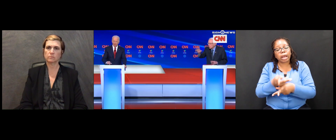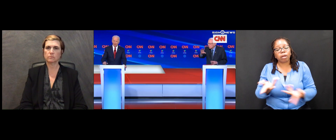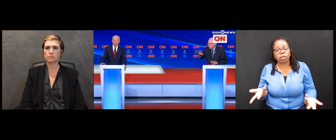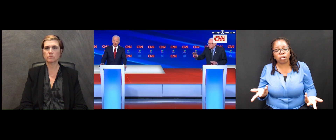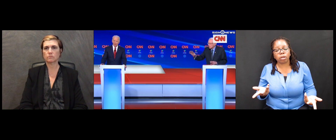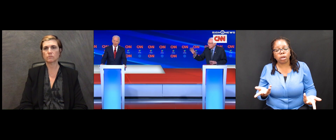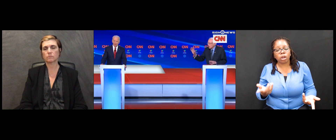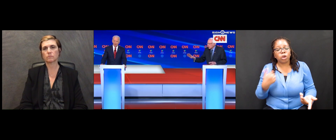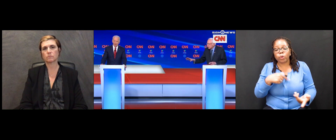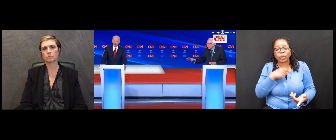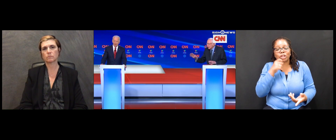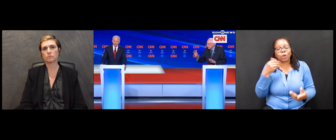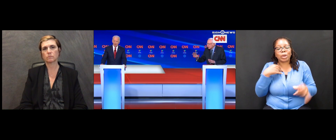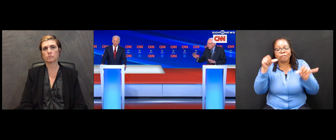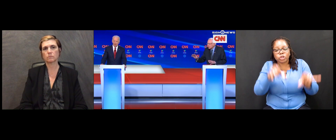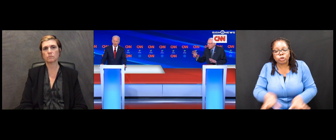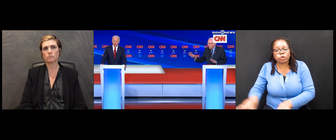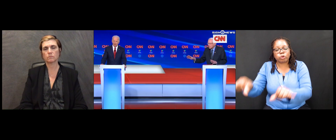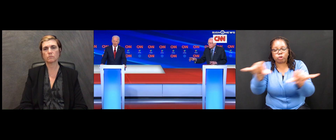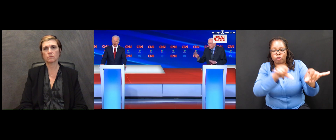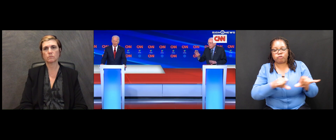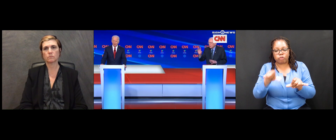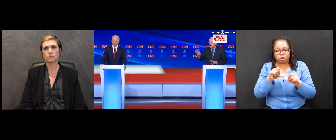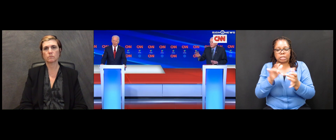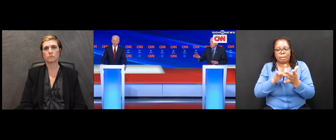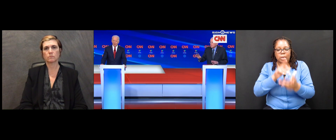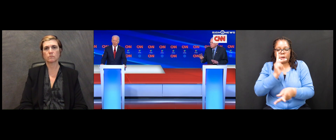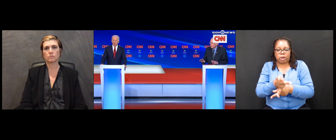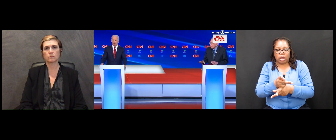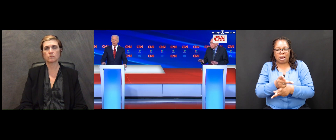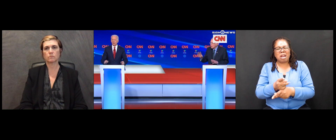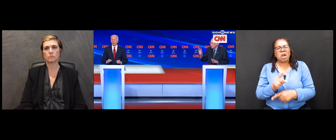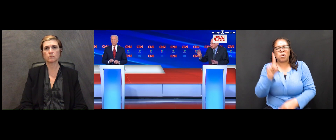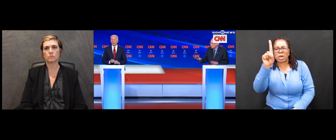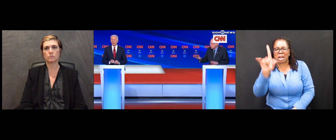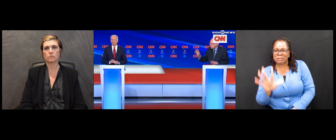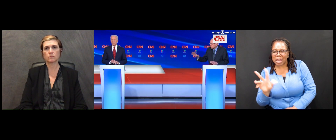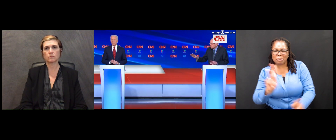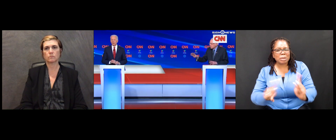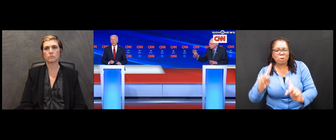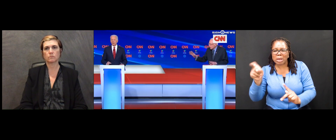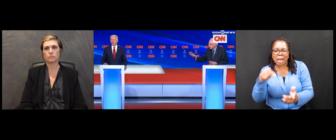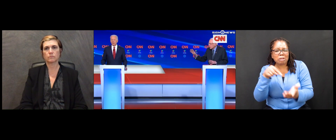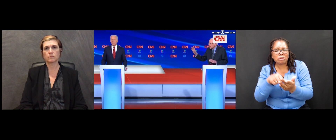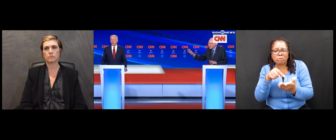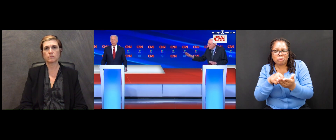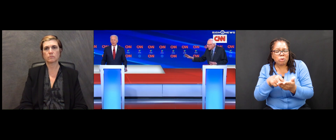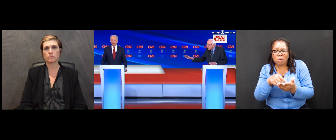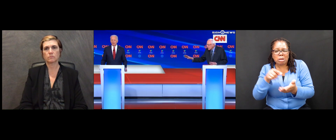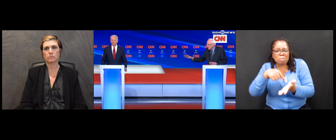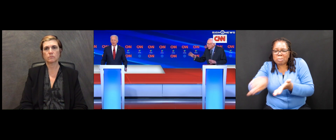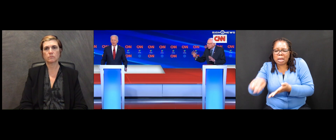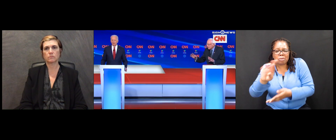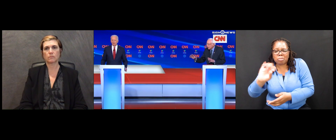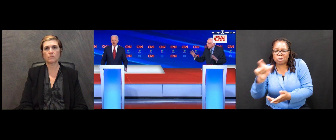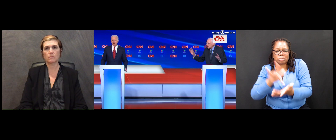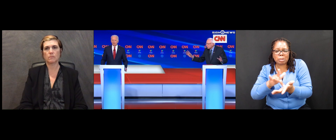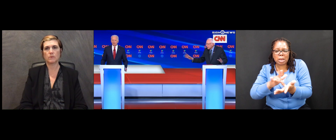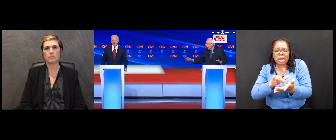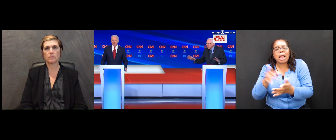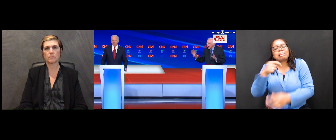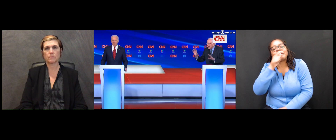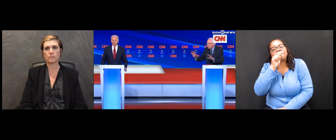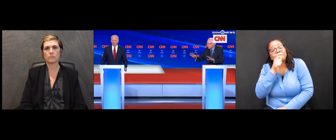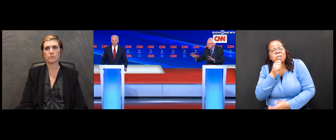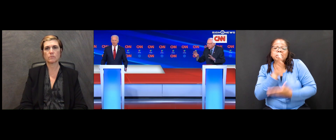have universal coverage. I think that's a crisis. One out of five people in America cannot afford the prescription drugs they need. They suffer.